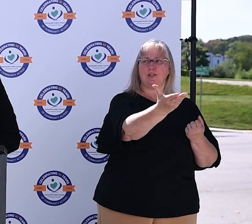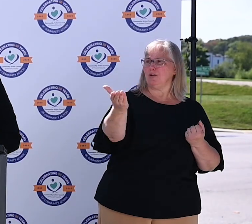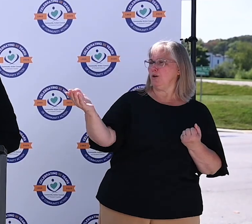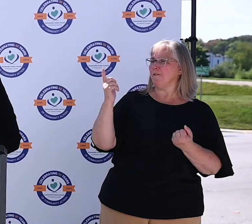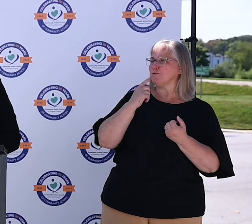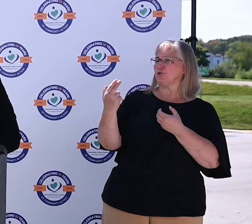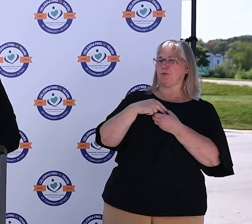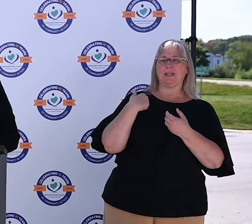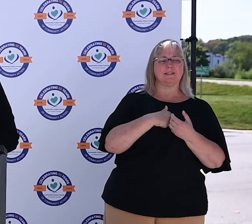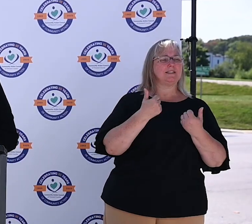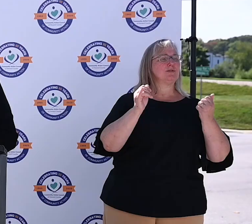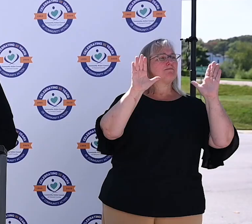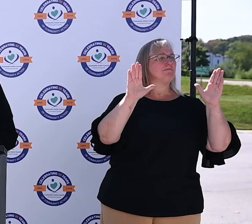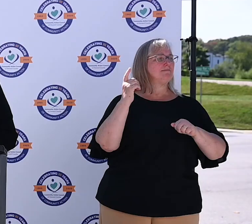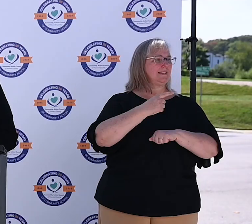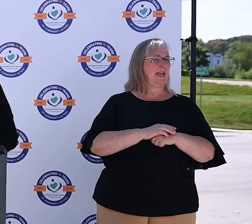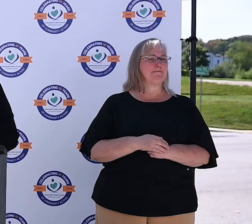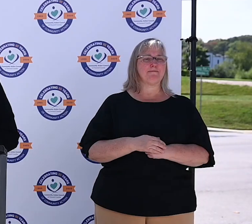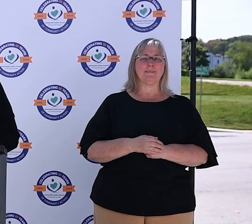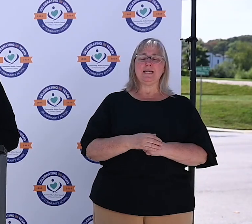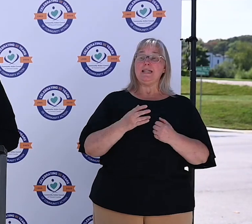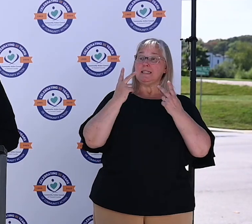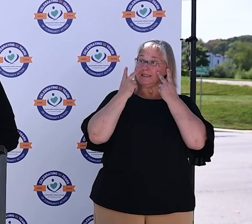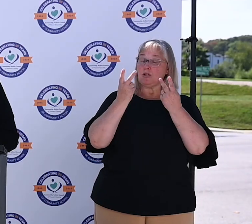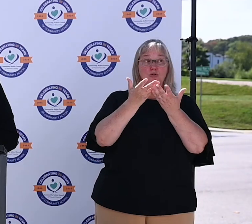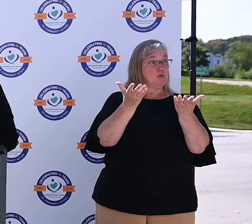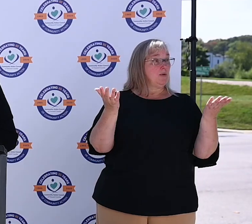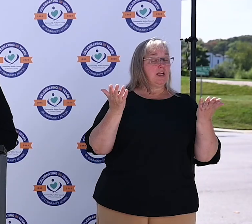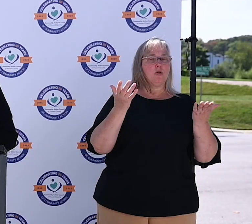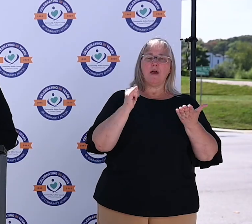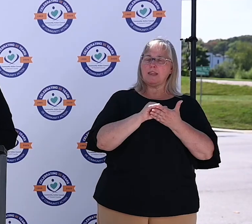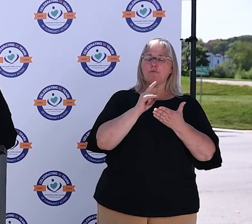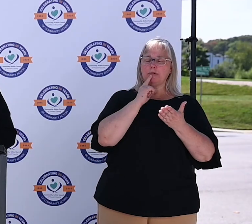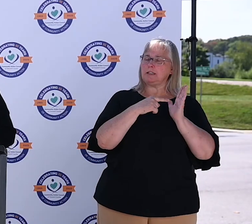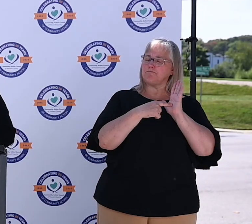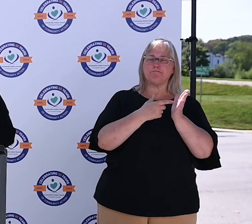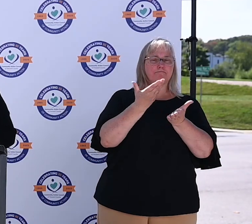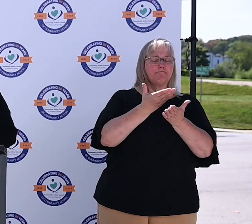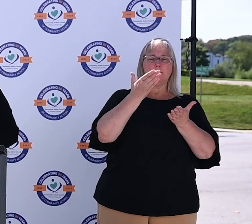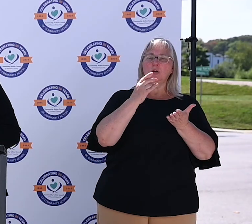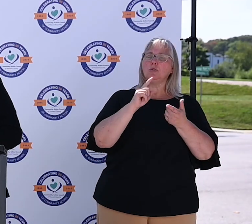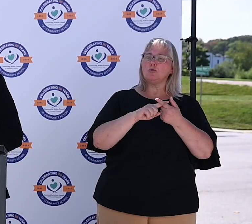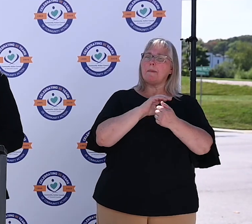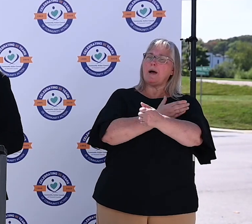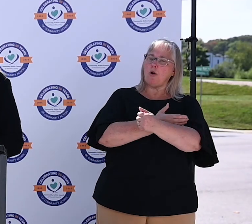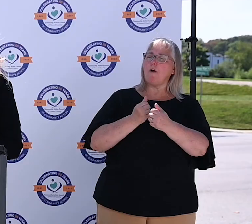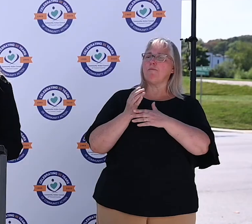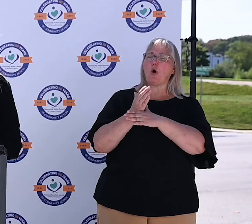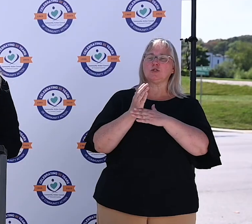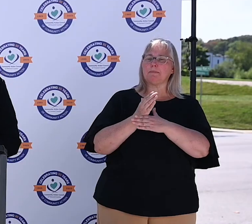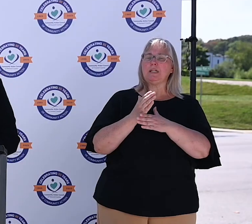this momentous day. Seeing all of you here is a true testament to the power of partnership,